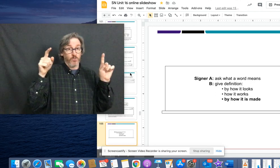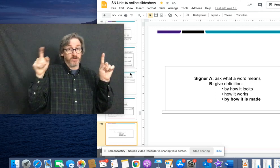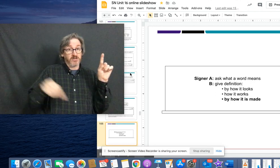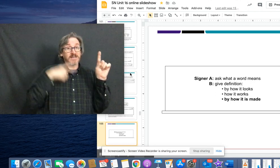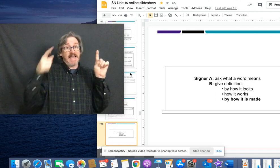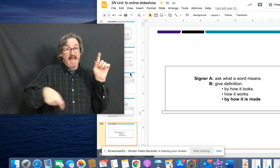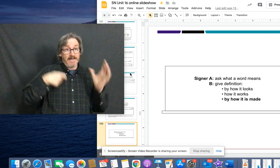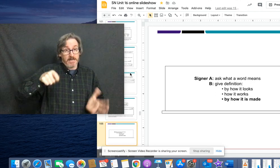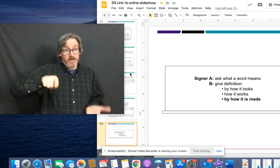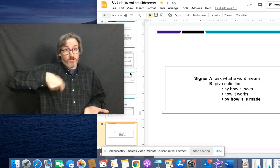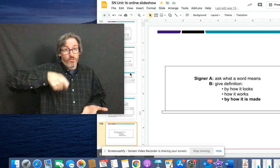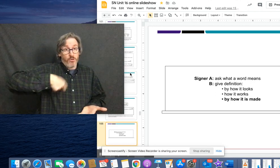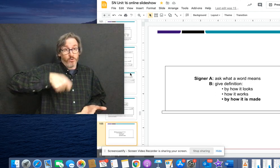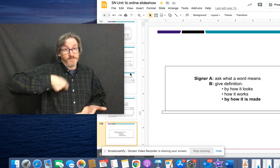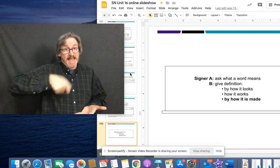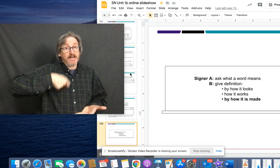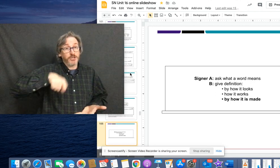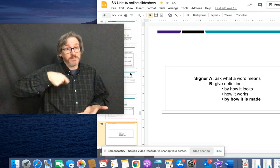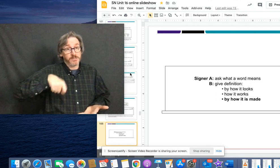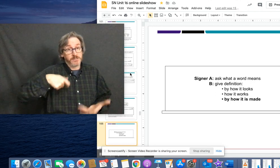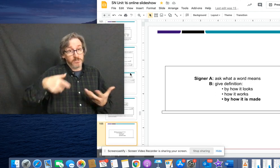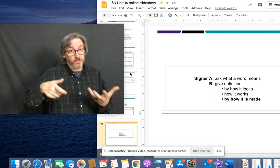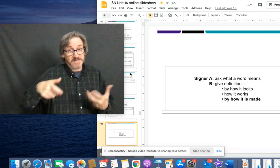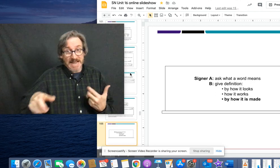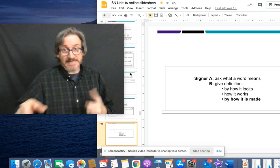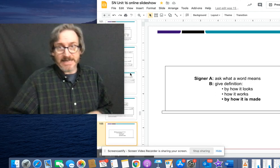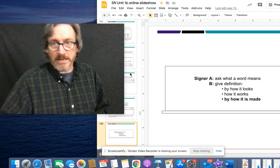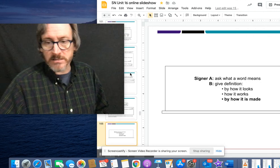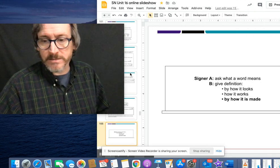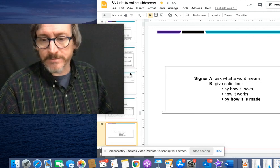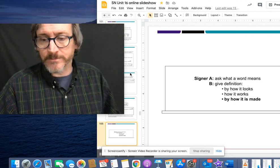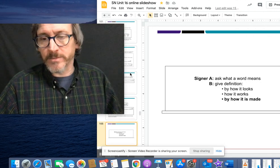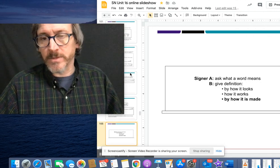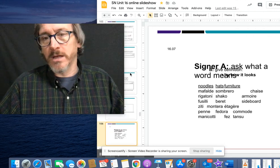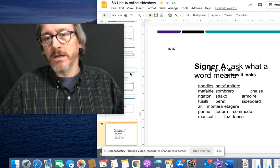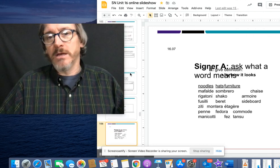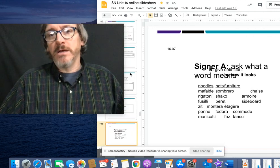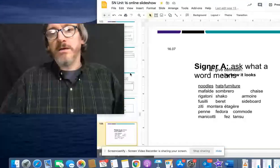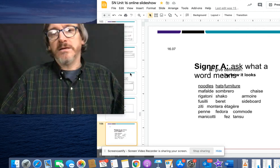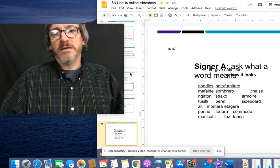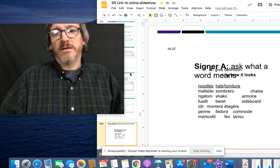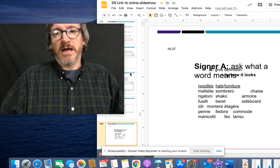So we're starting to add in those actions, those ICLs.